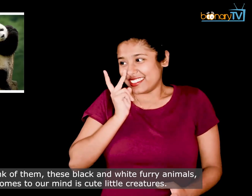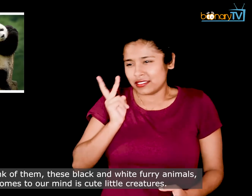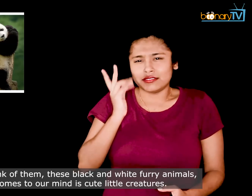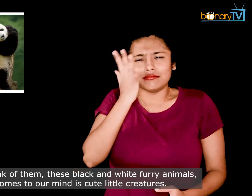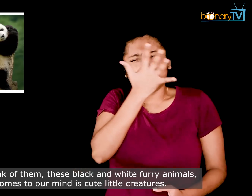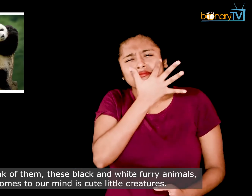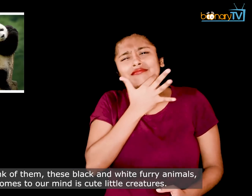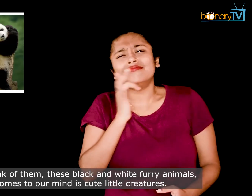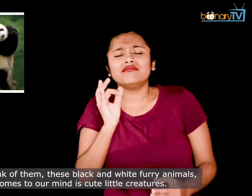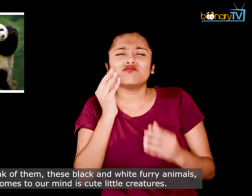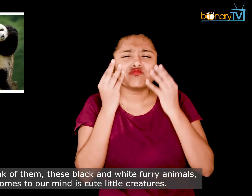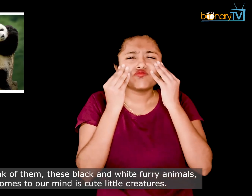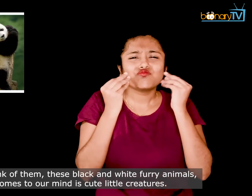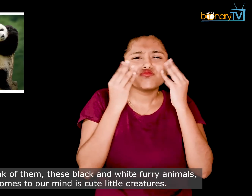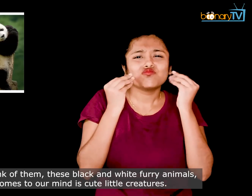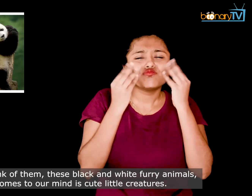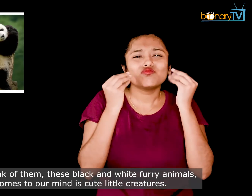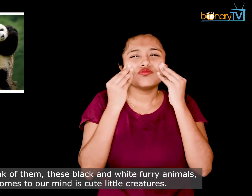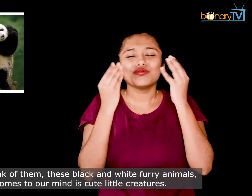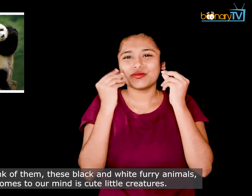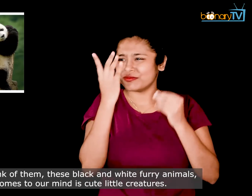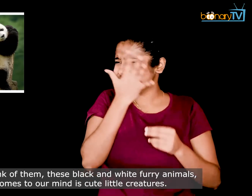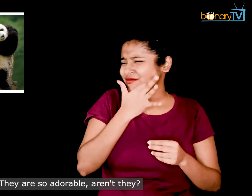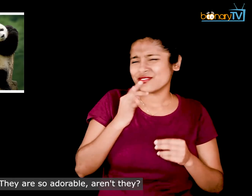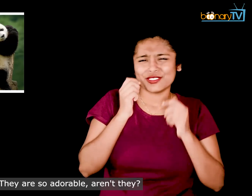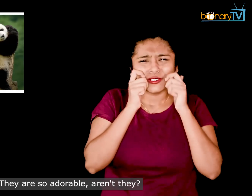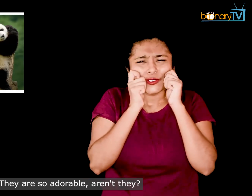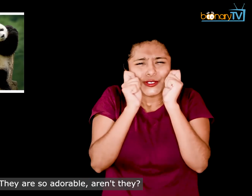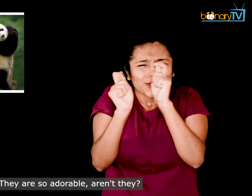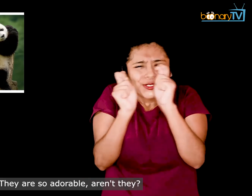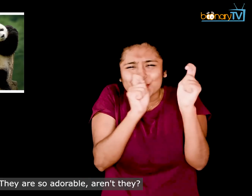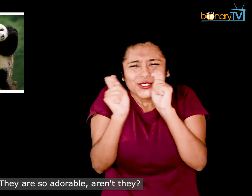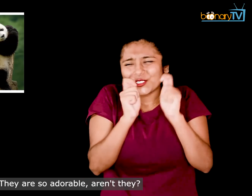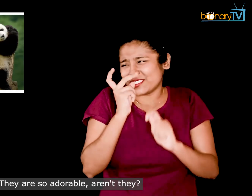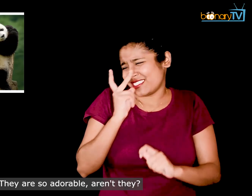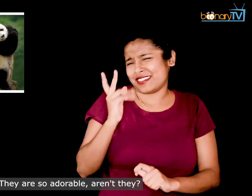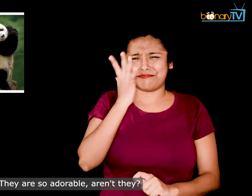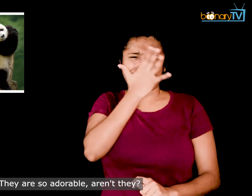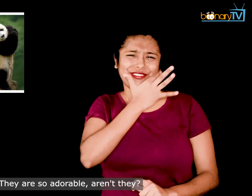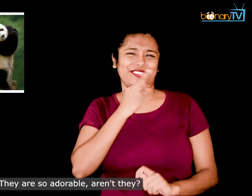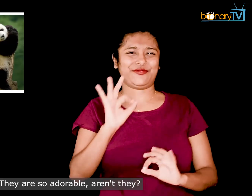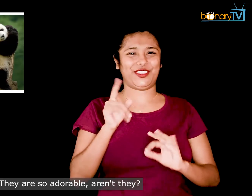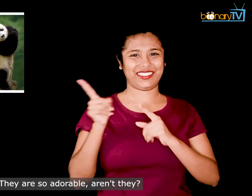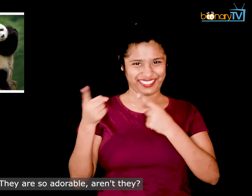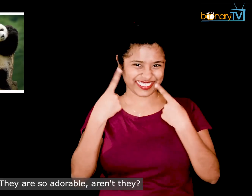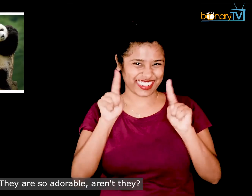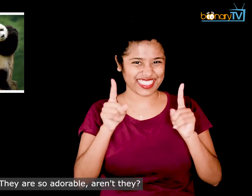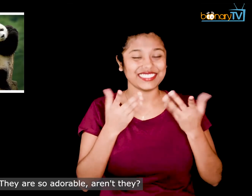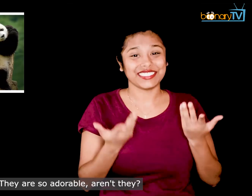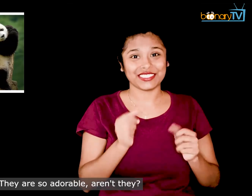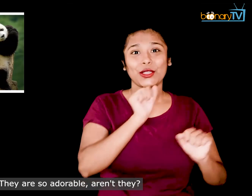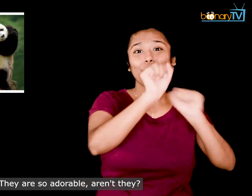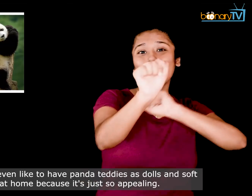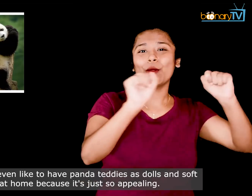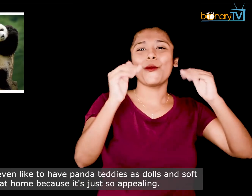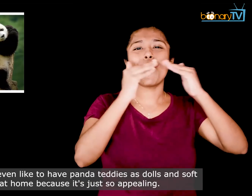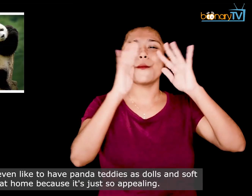is cute little creatures. They are so adorable, aren't they? Many